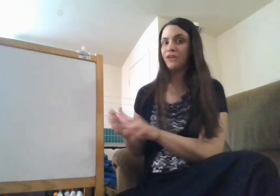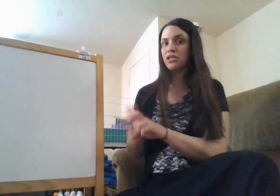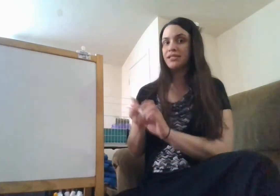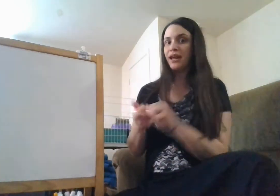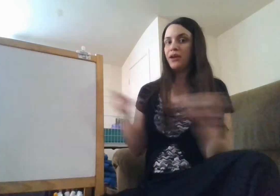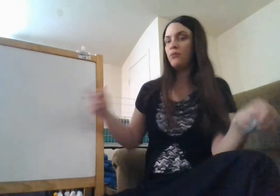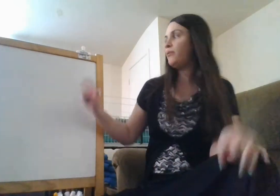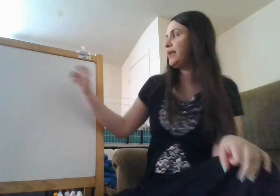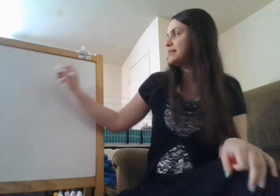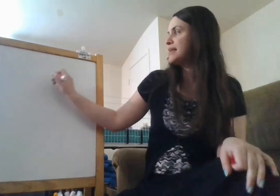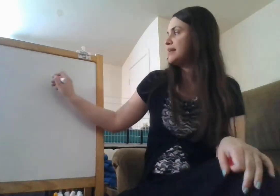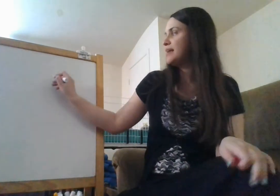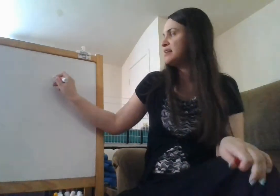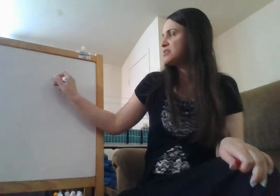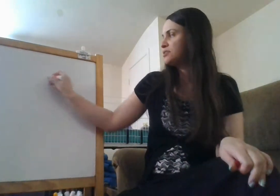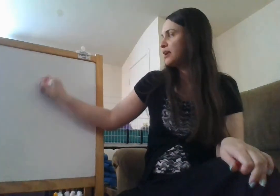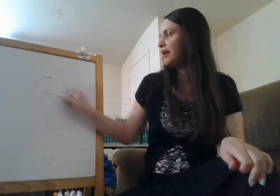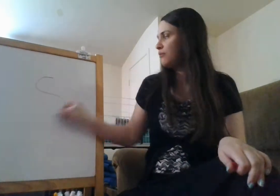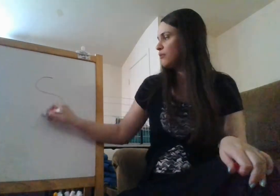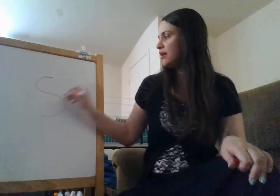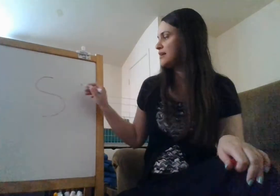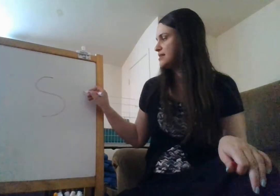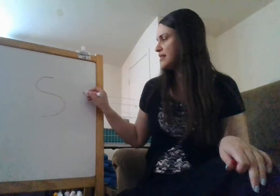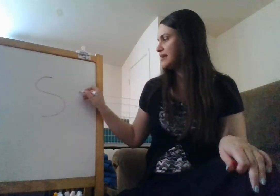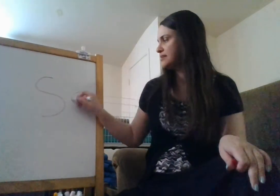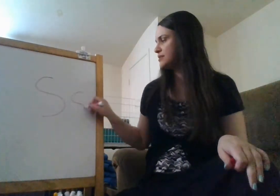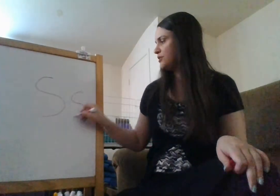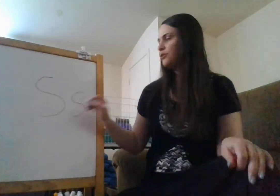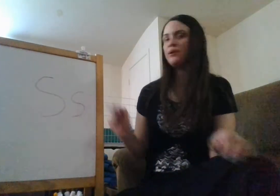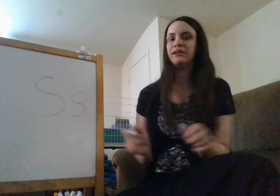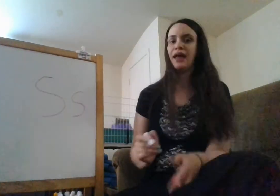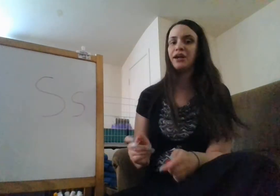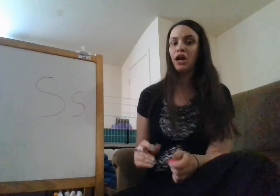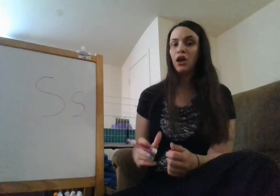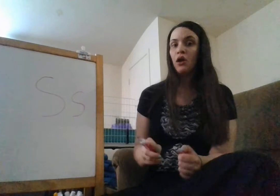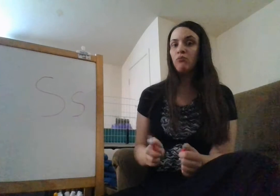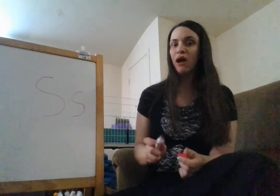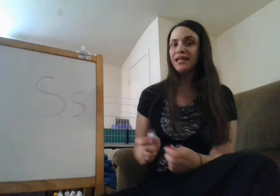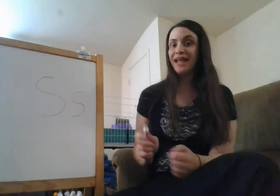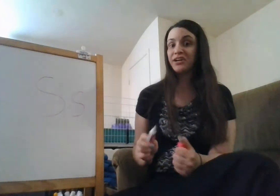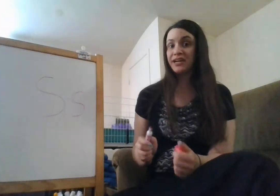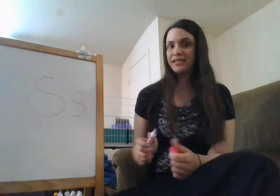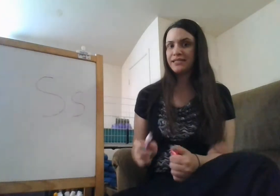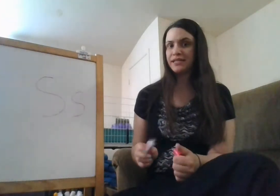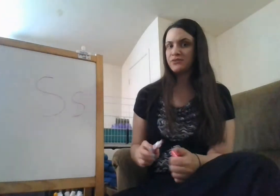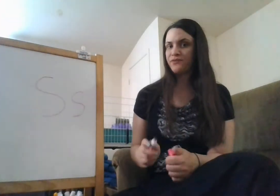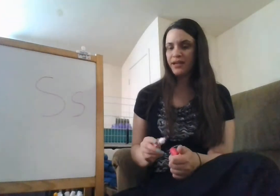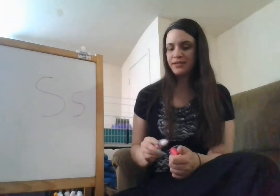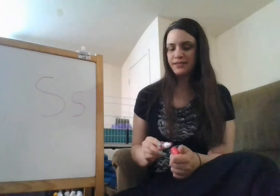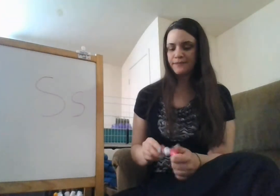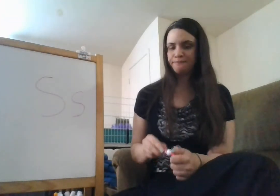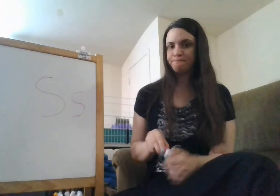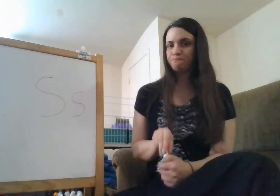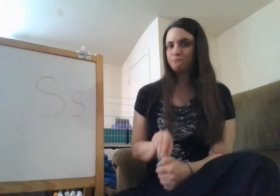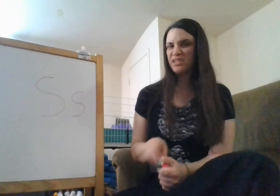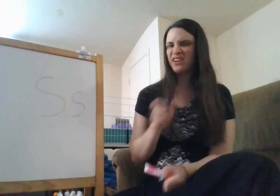first thing we did yesterday was this new letter. What letter is this, friends? We said it